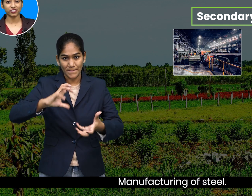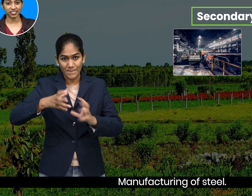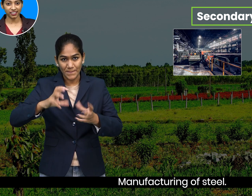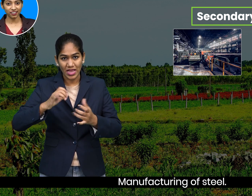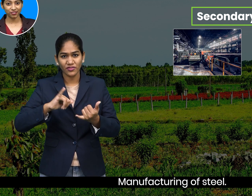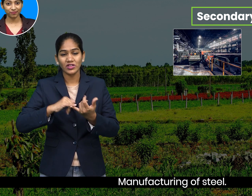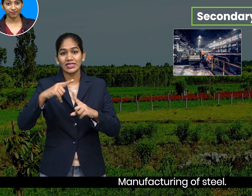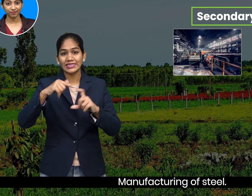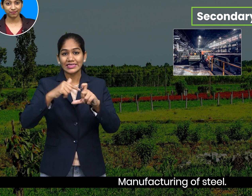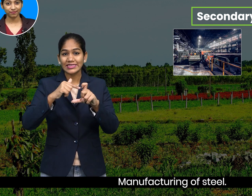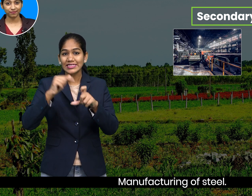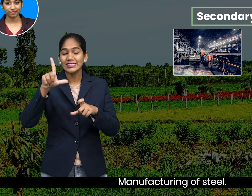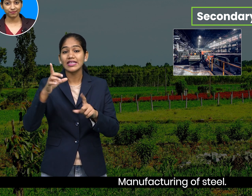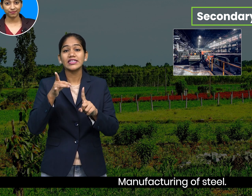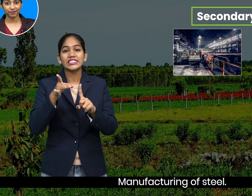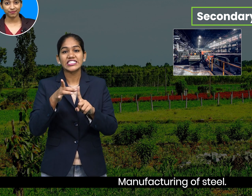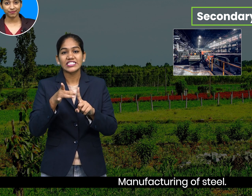manufacturing of steel,